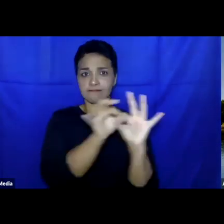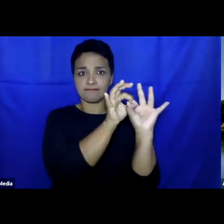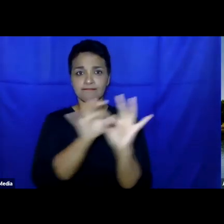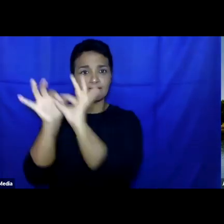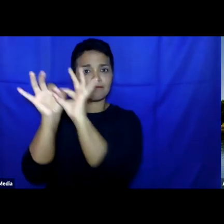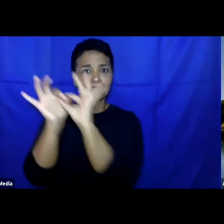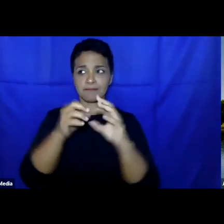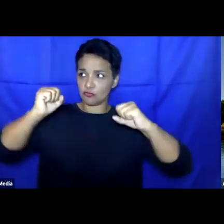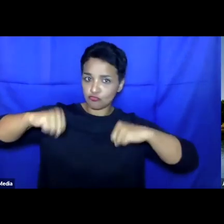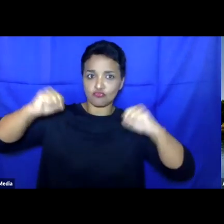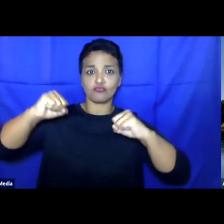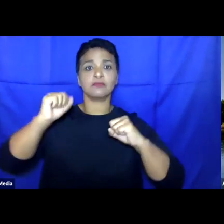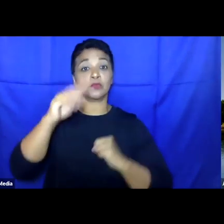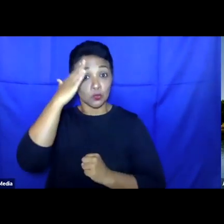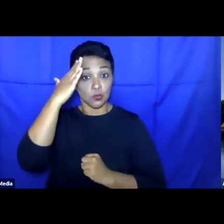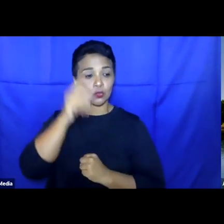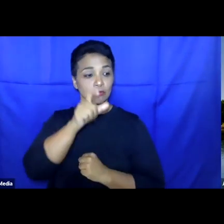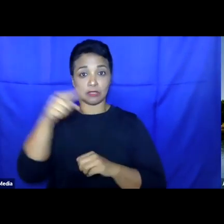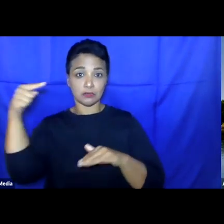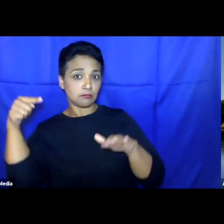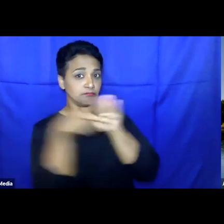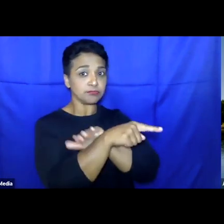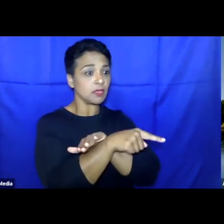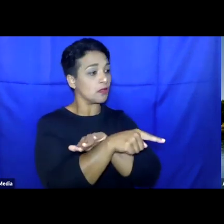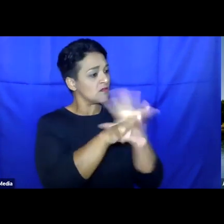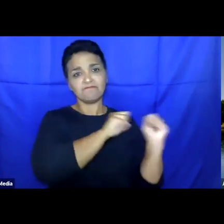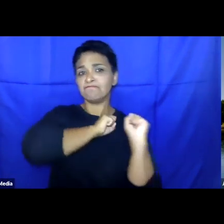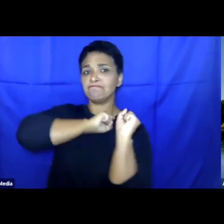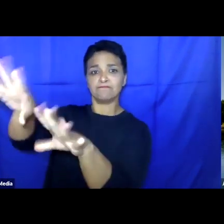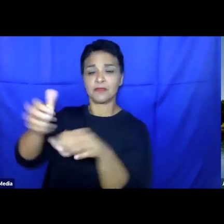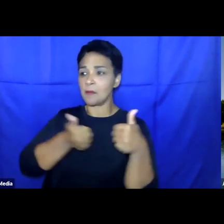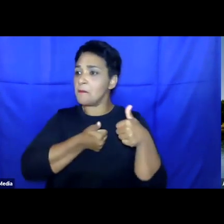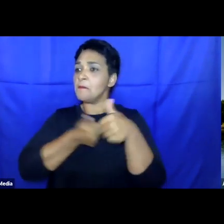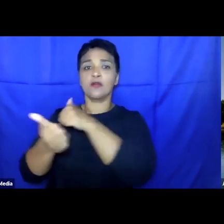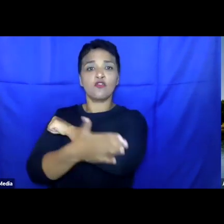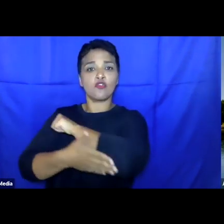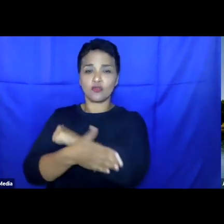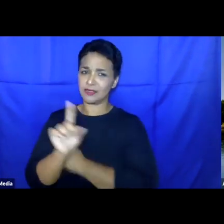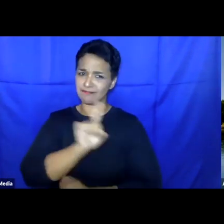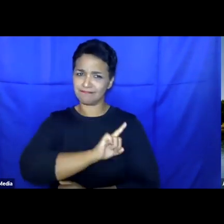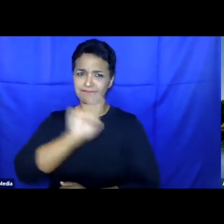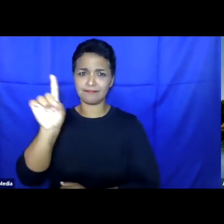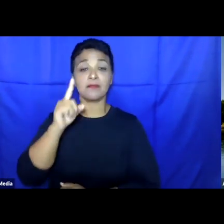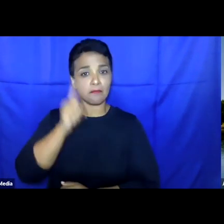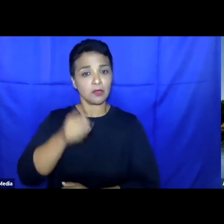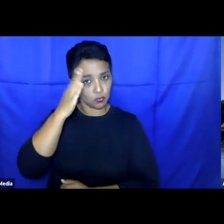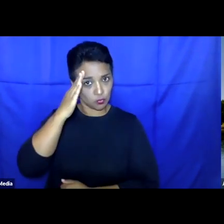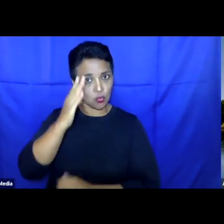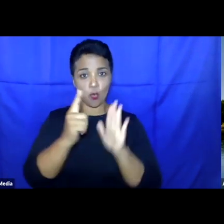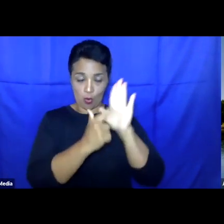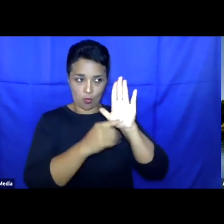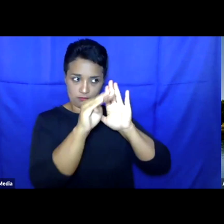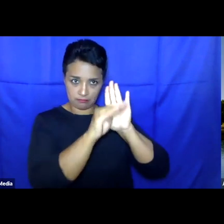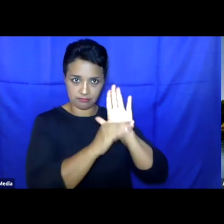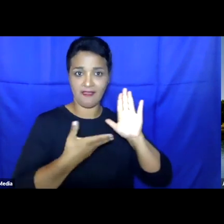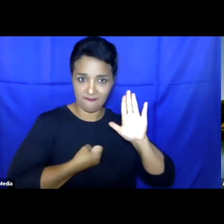that individuals are not indirectly forced to return to a country in violation of the principle of non-refoulement. Given